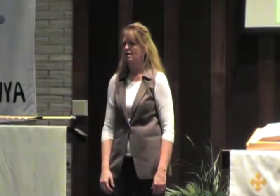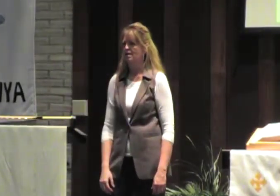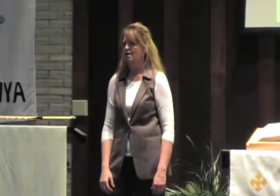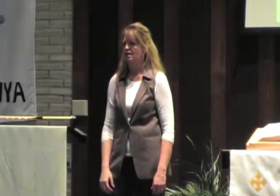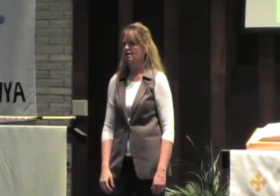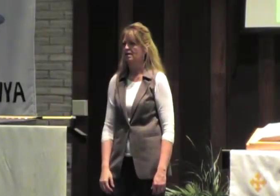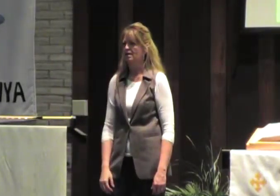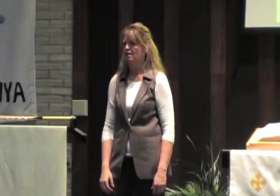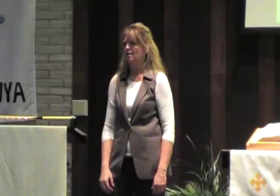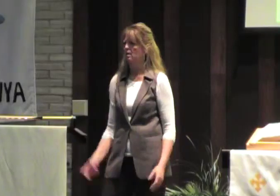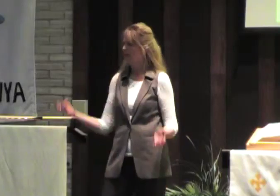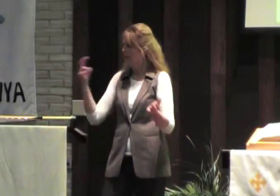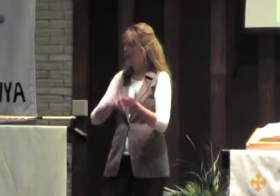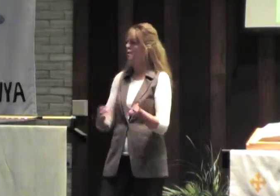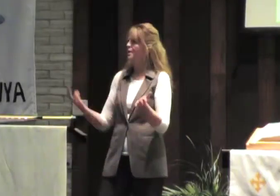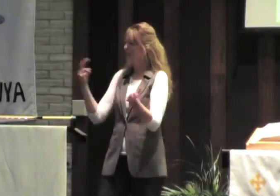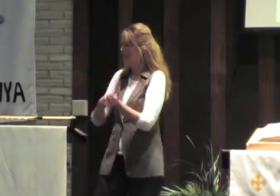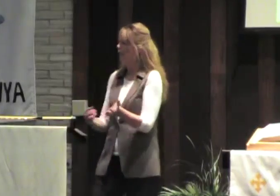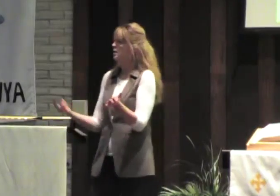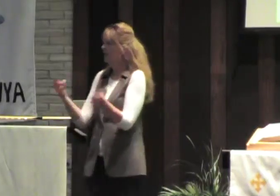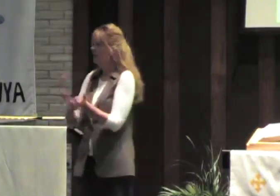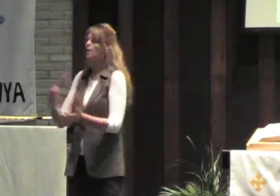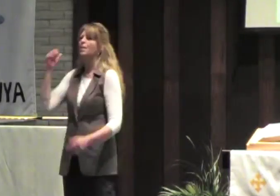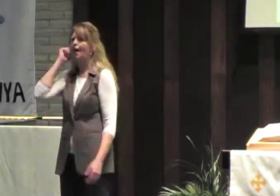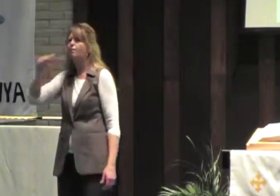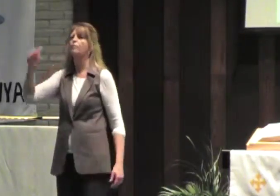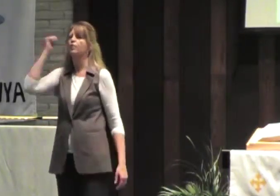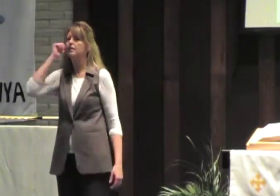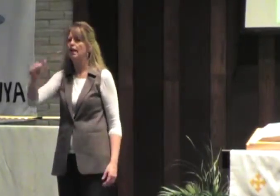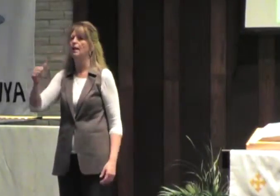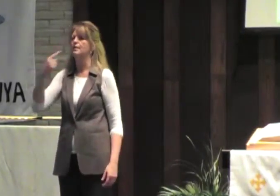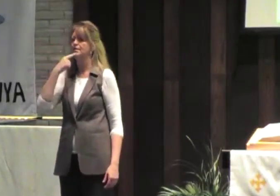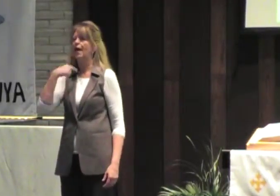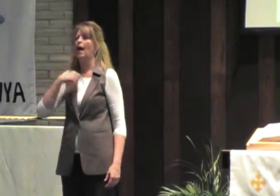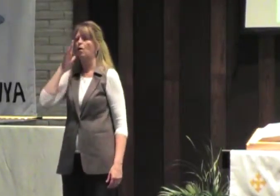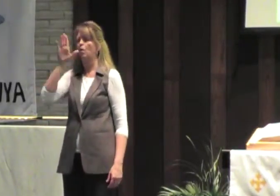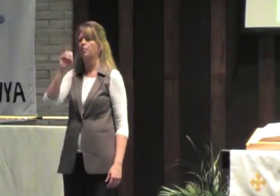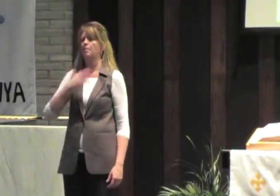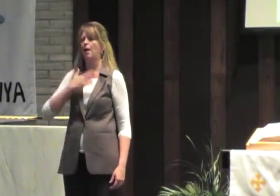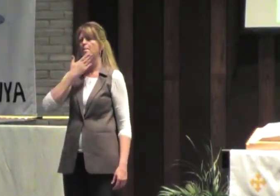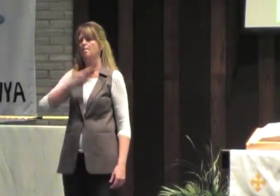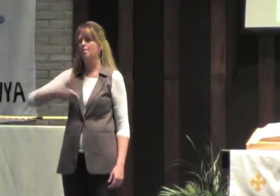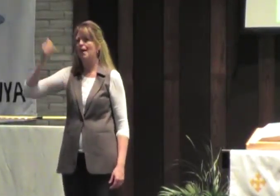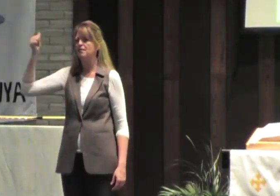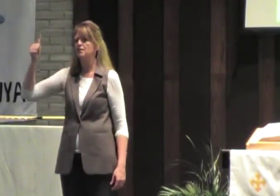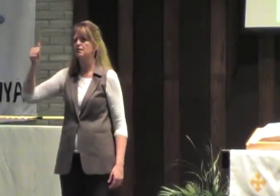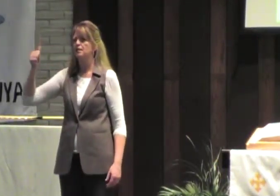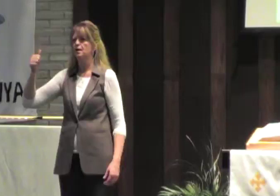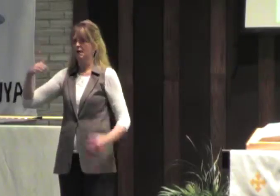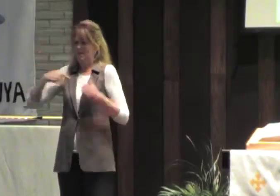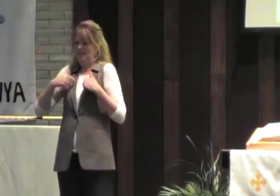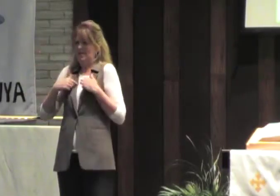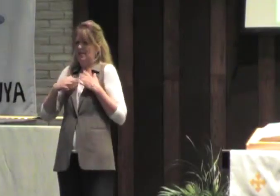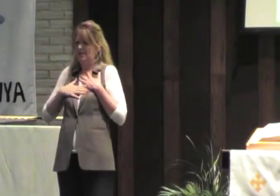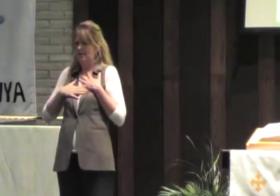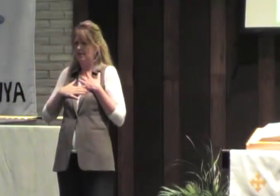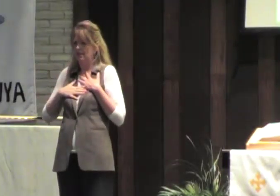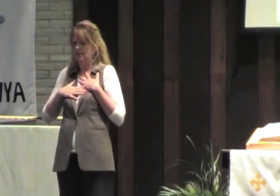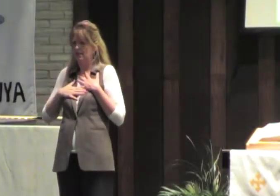I will give 100%. You have to get up and get up and get up every single day and say, I will be my best. Me, just